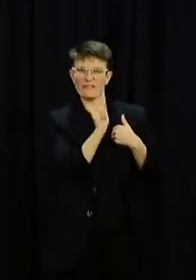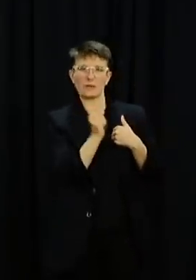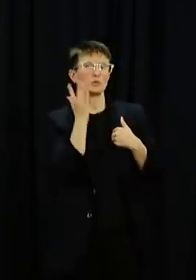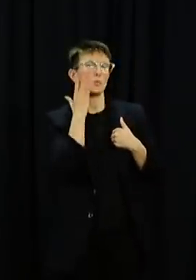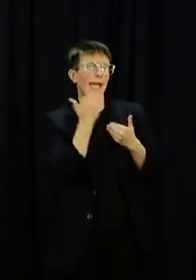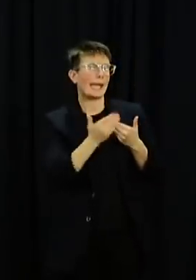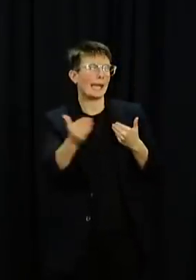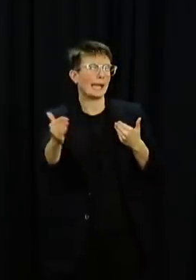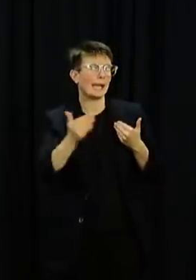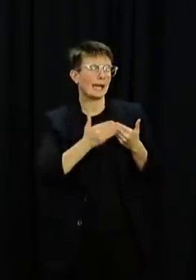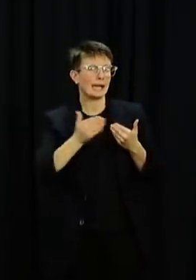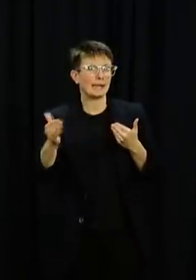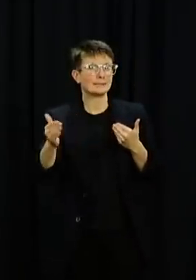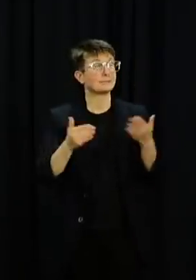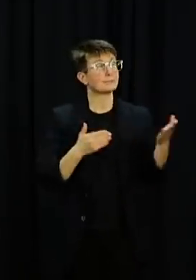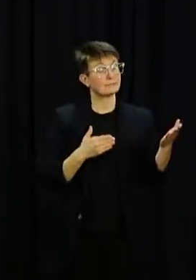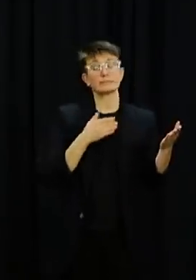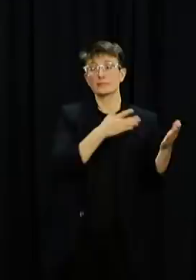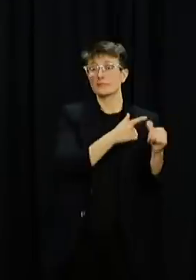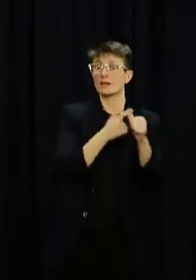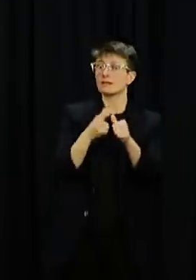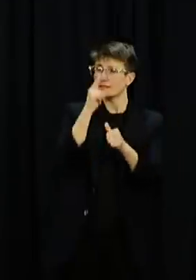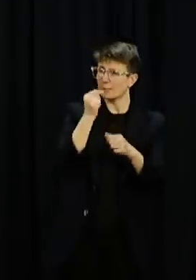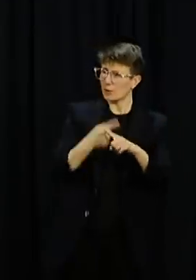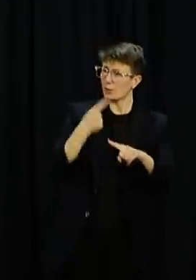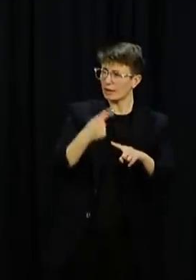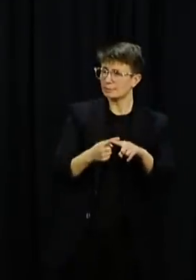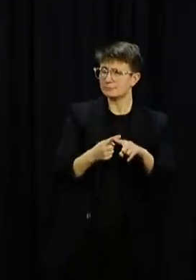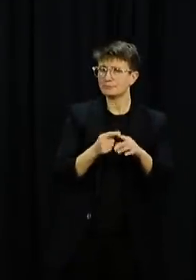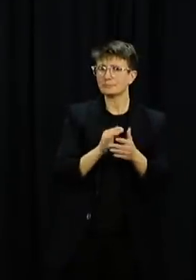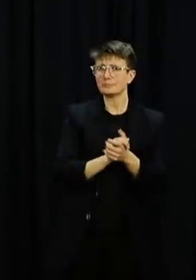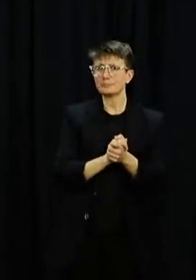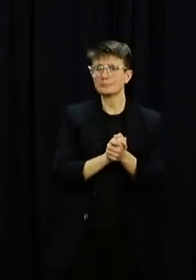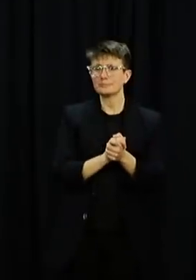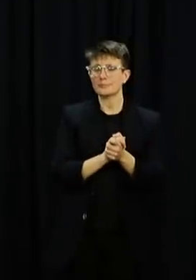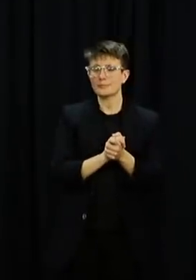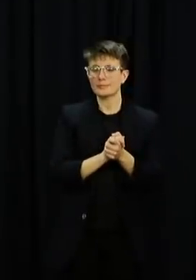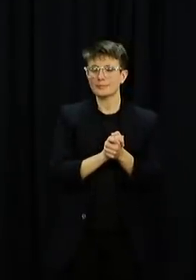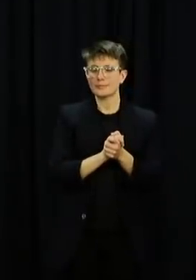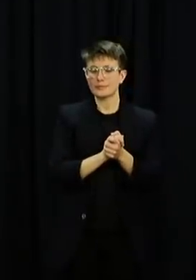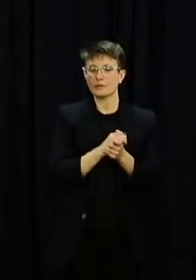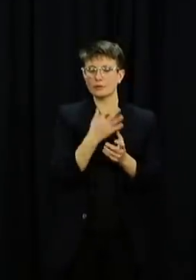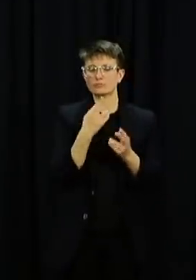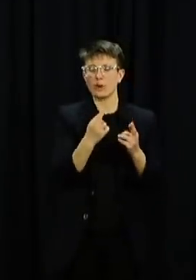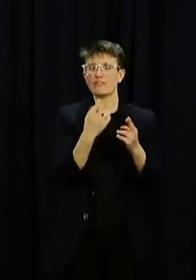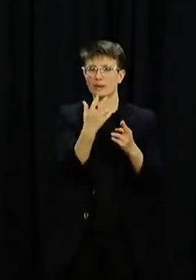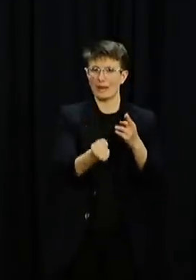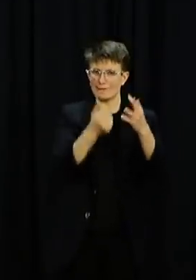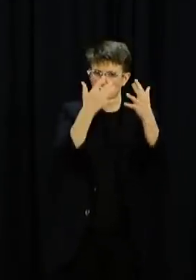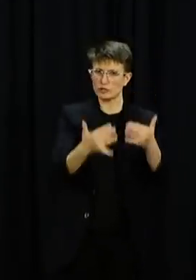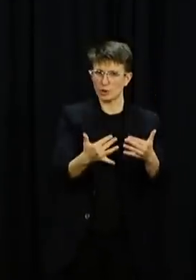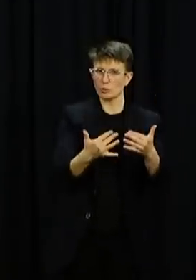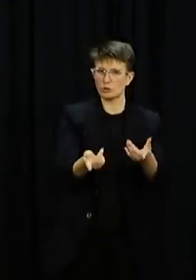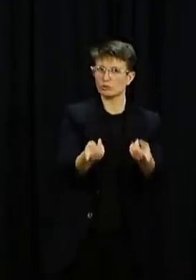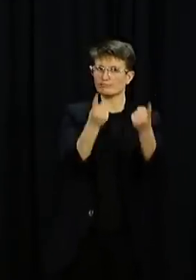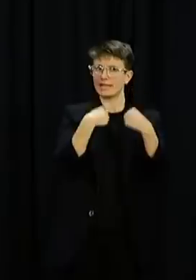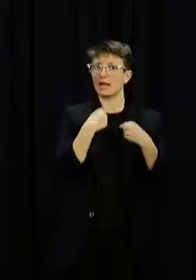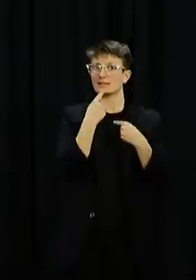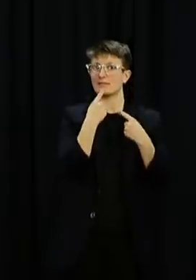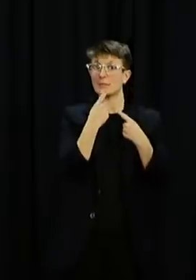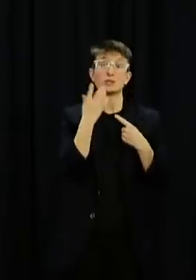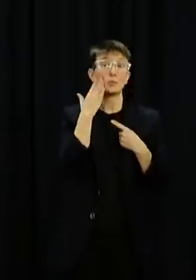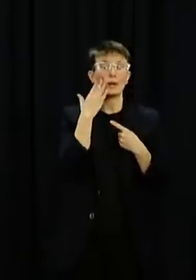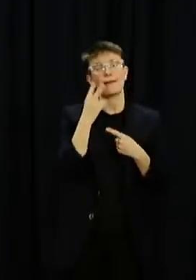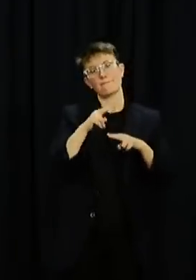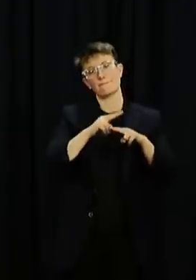quickly. We're wanting to have those results to help inform a decision on Friday, so that will be a key part of our